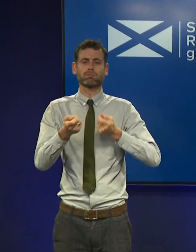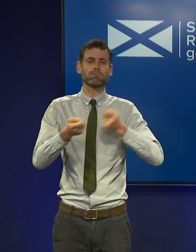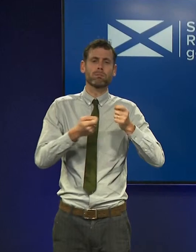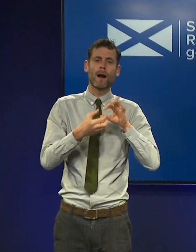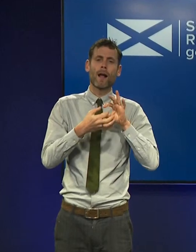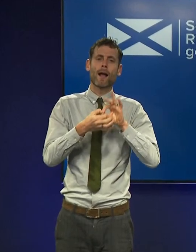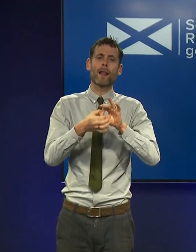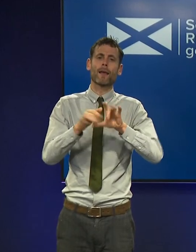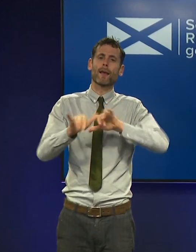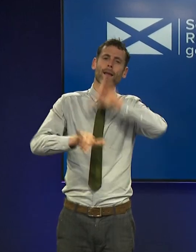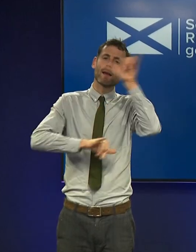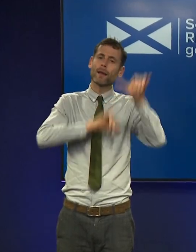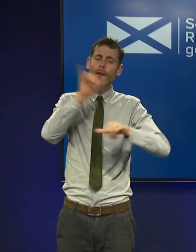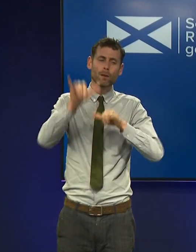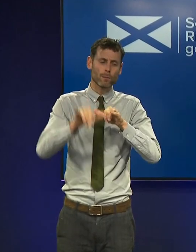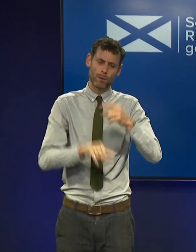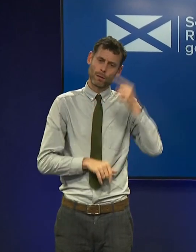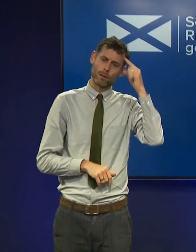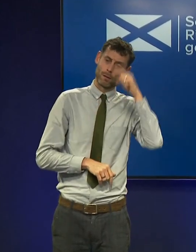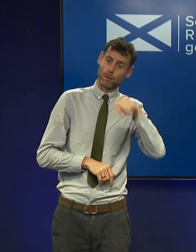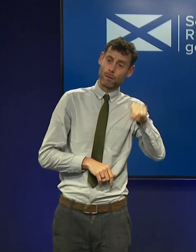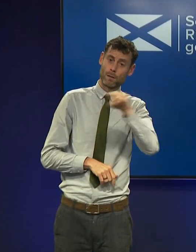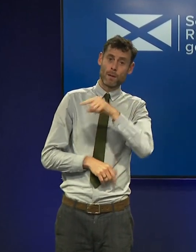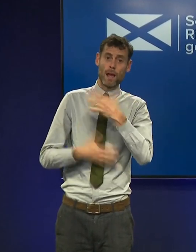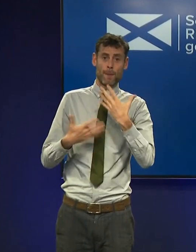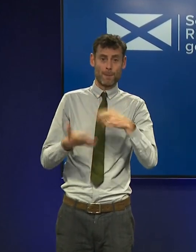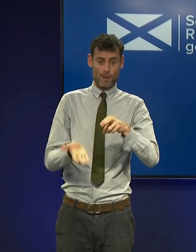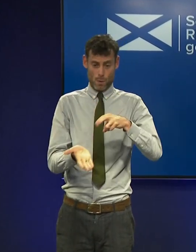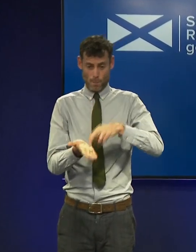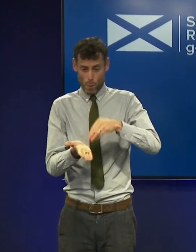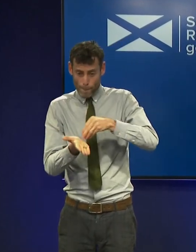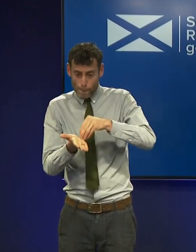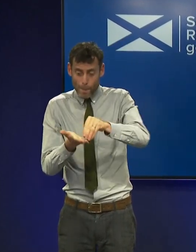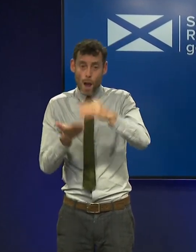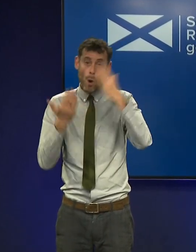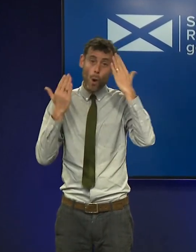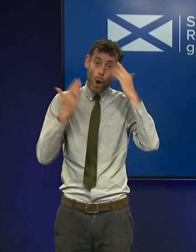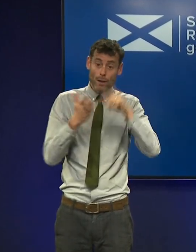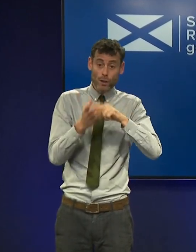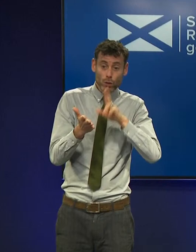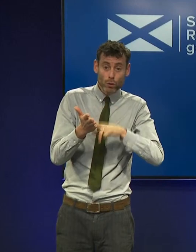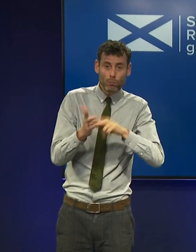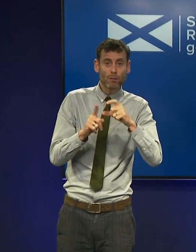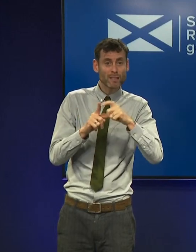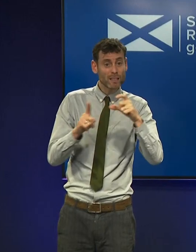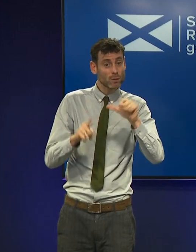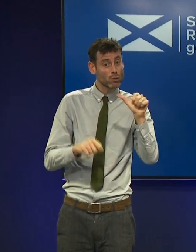people that have maybe booked holidays for December, January? Should they be trying to cancel those?